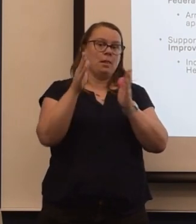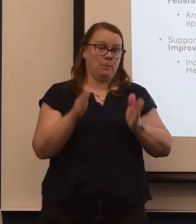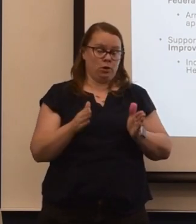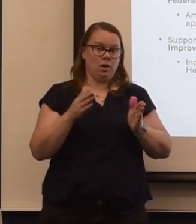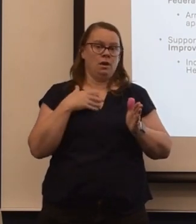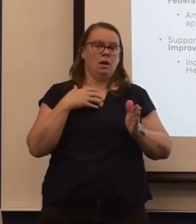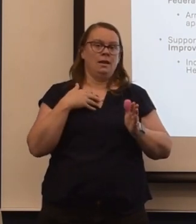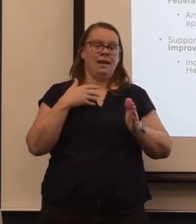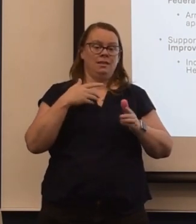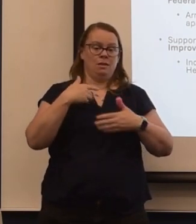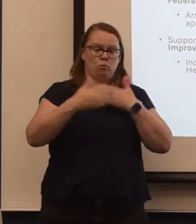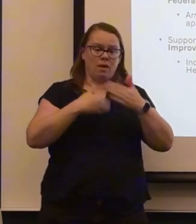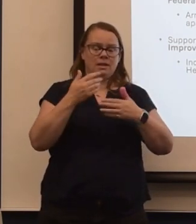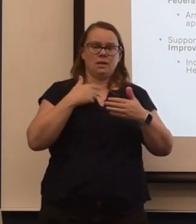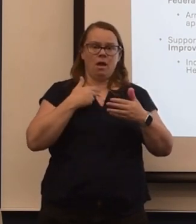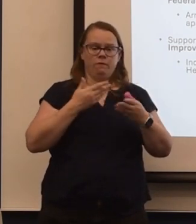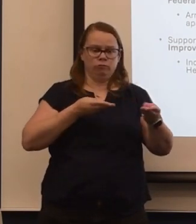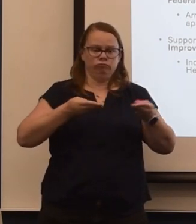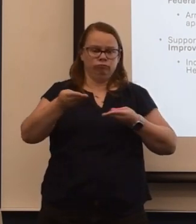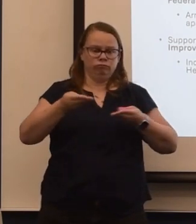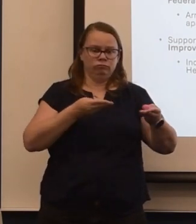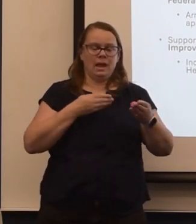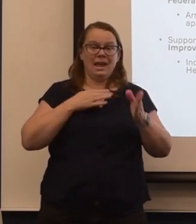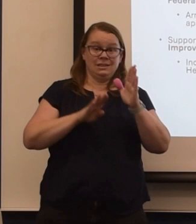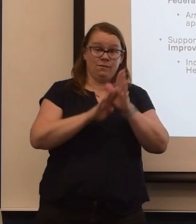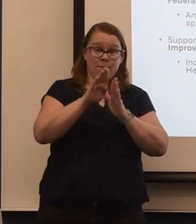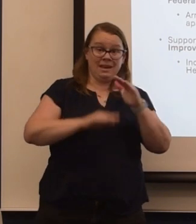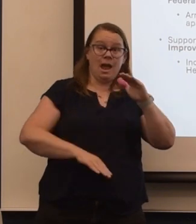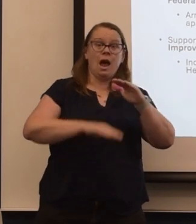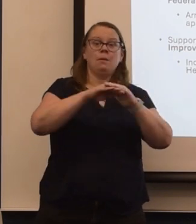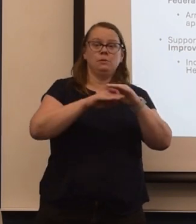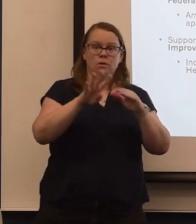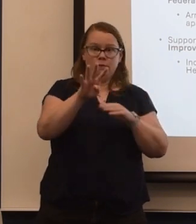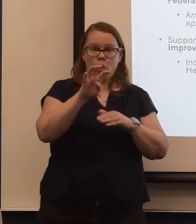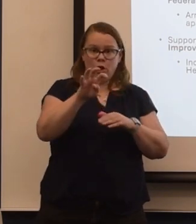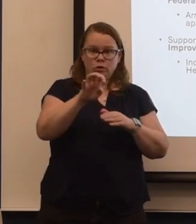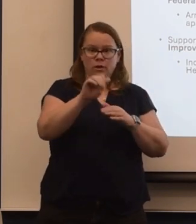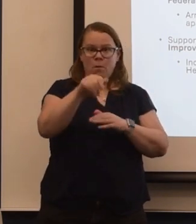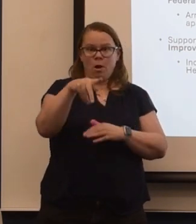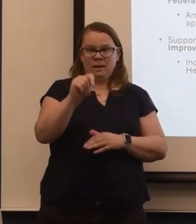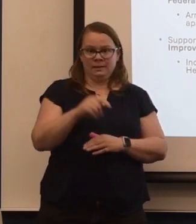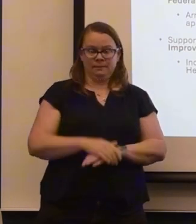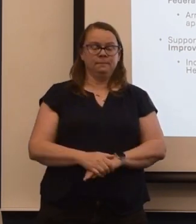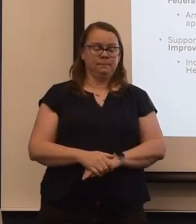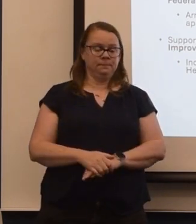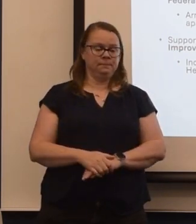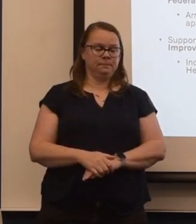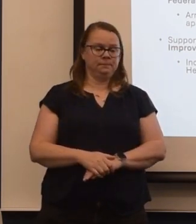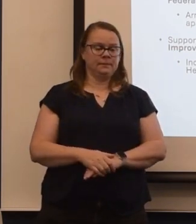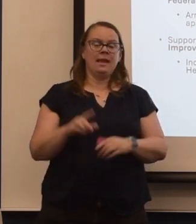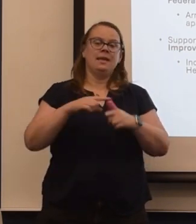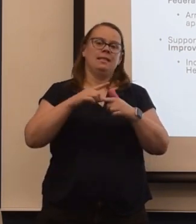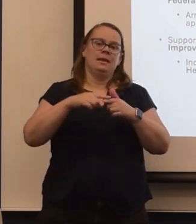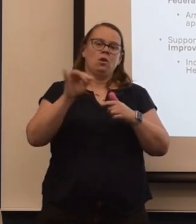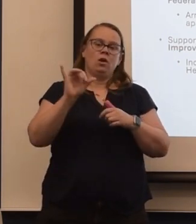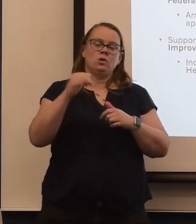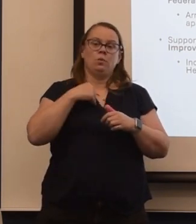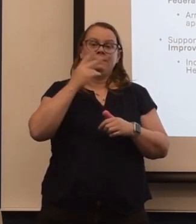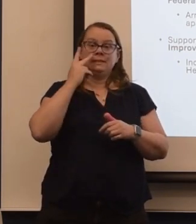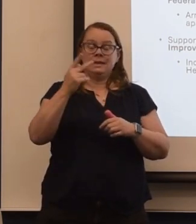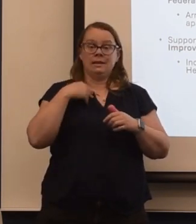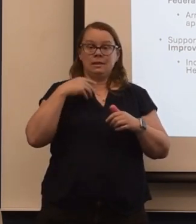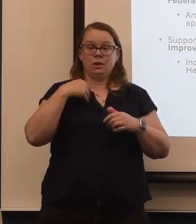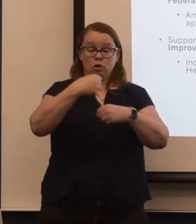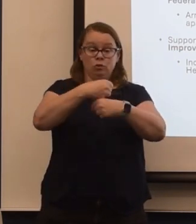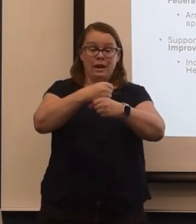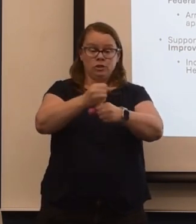of remediating and developing up to 400 apartments there. And then also, we've seen the creation